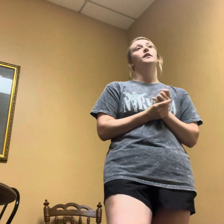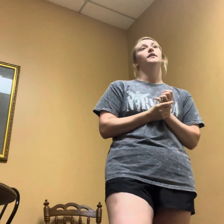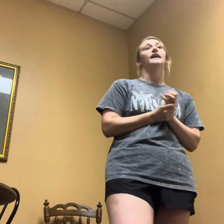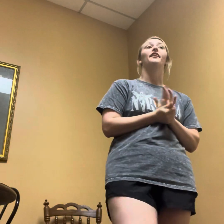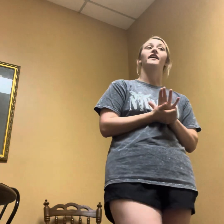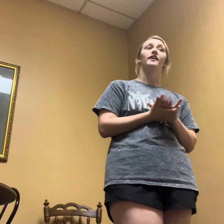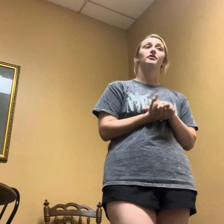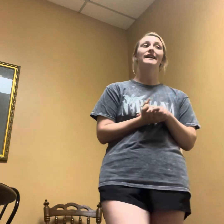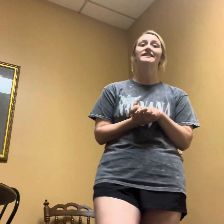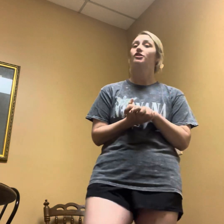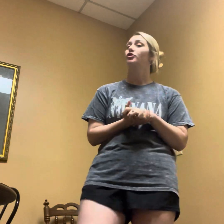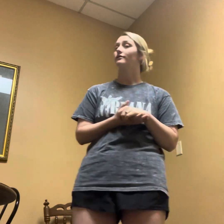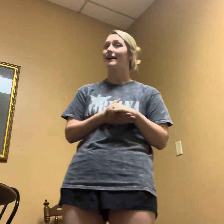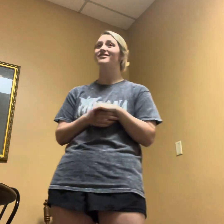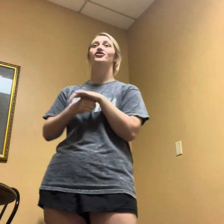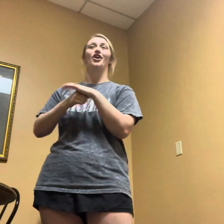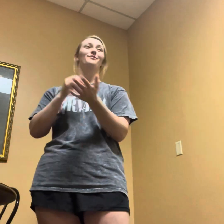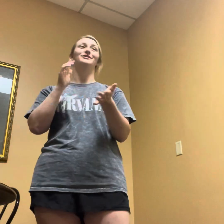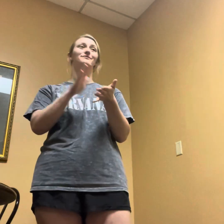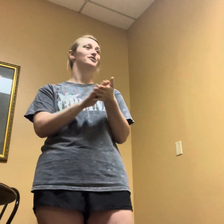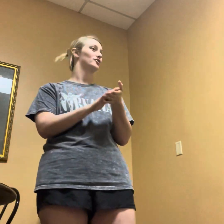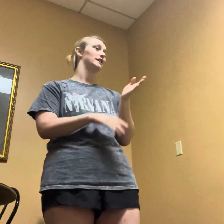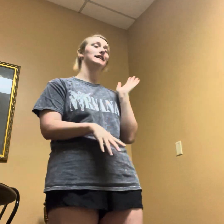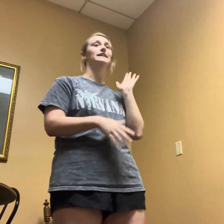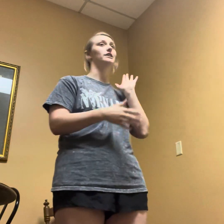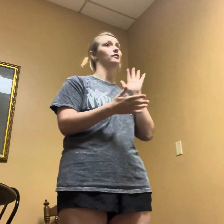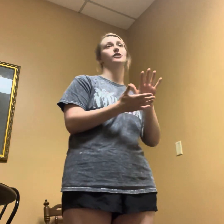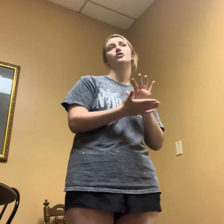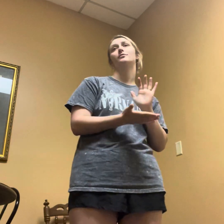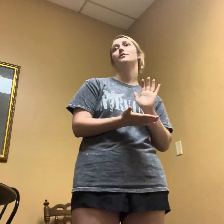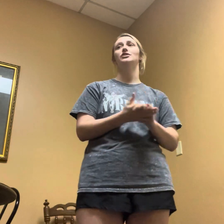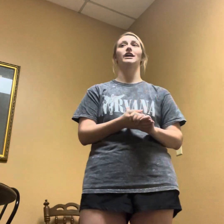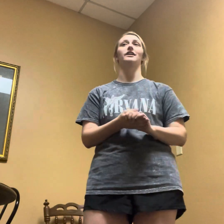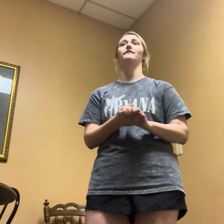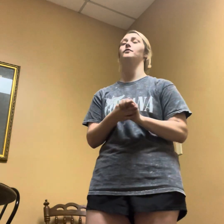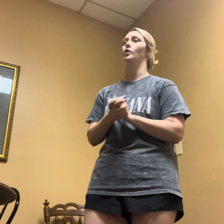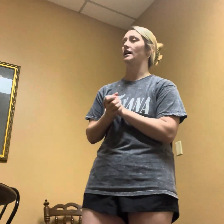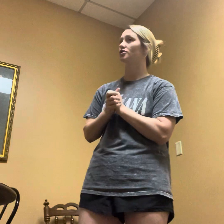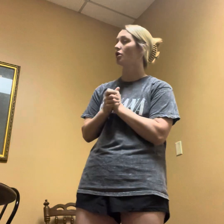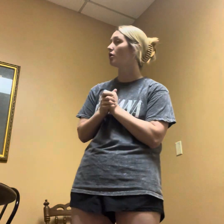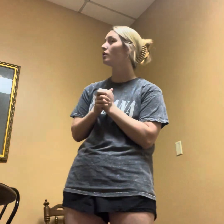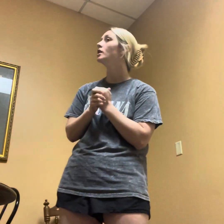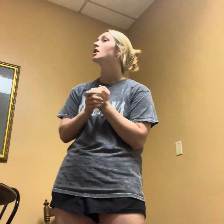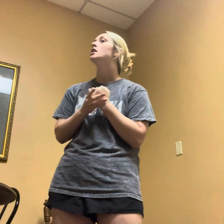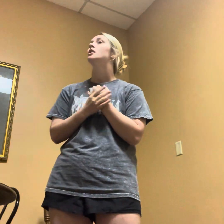And I think everybody did a great job demonstrating. They did a great job communicating from what I saw.